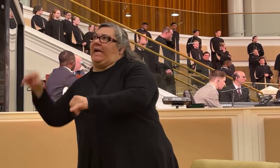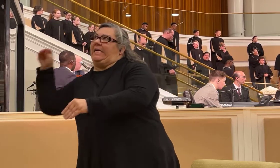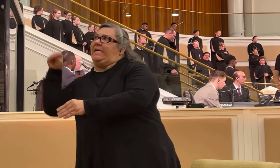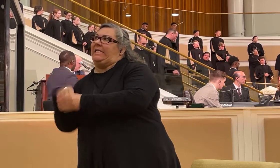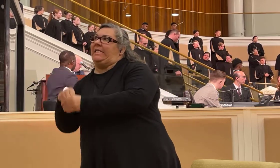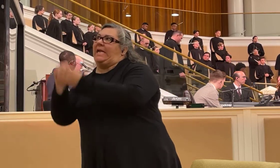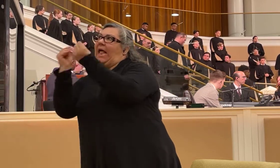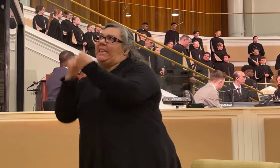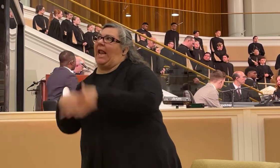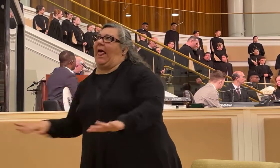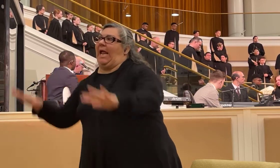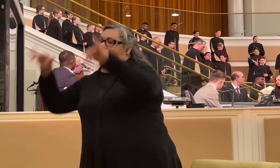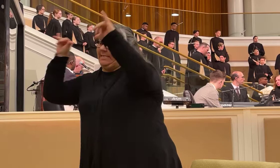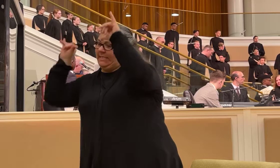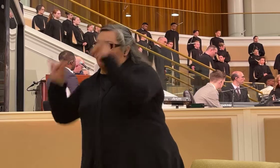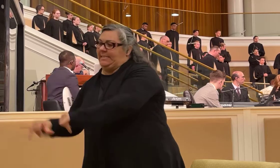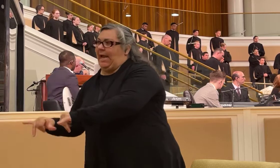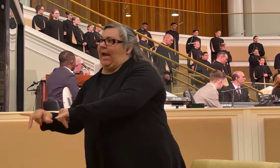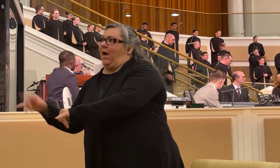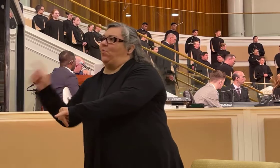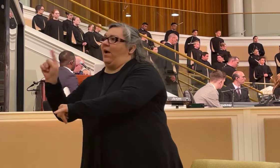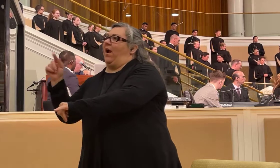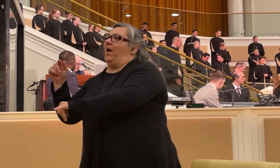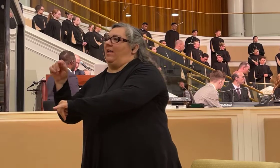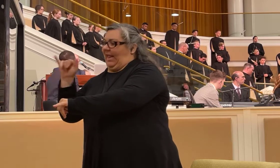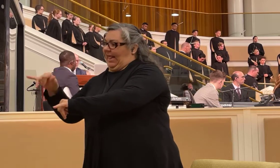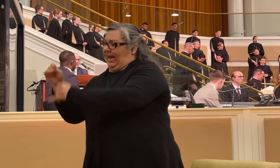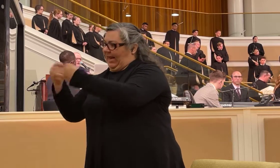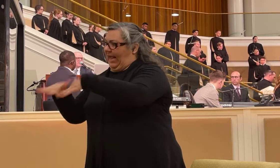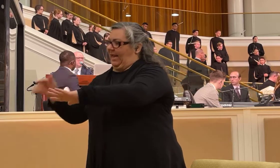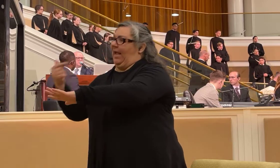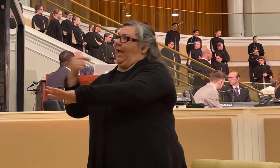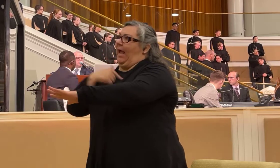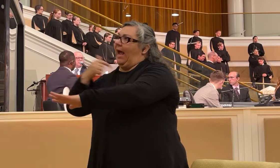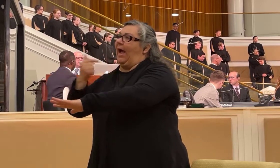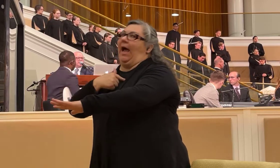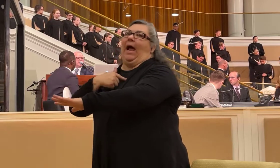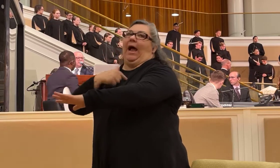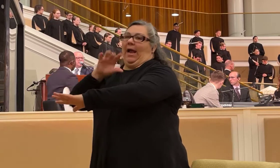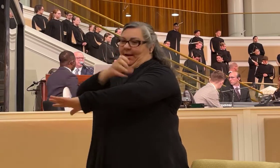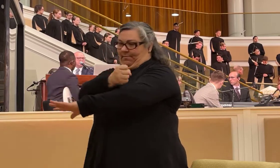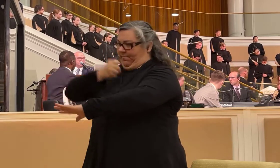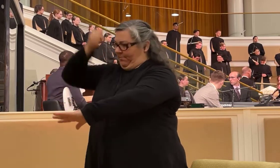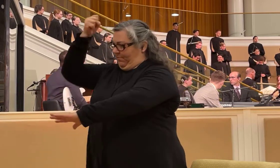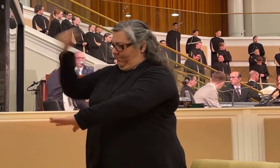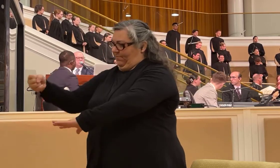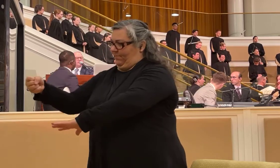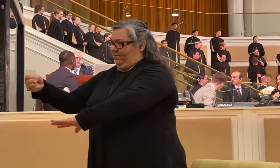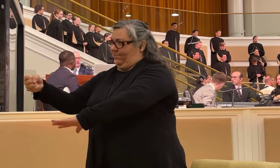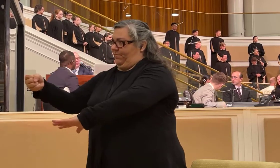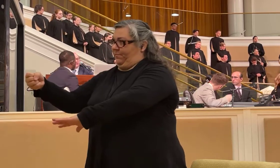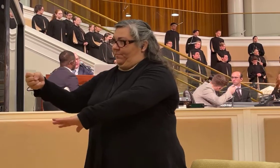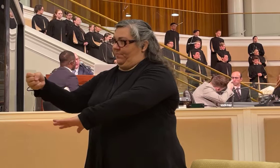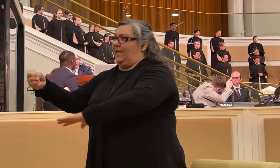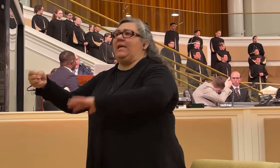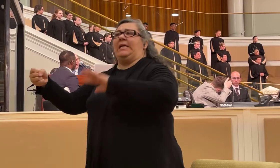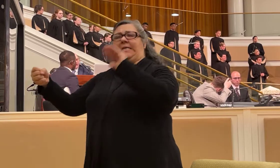land. Stay in the land where I have put you. Now it